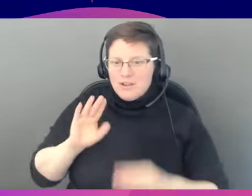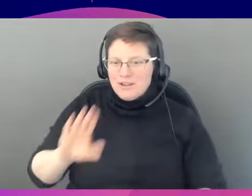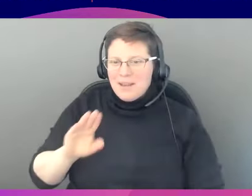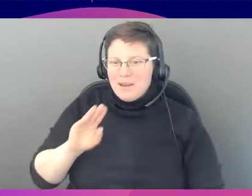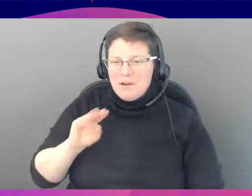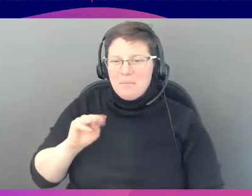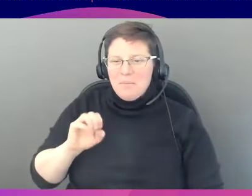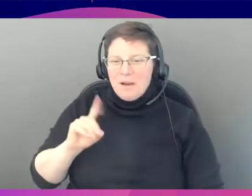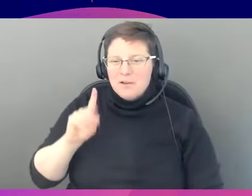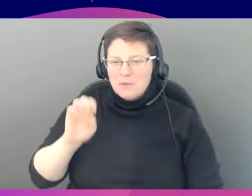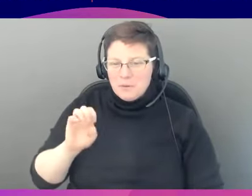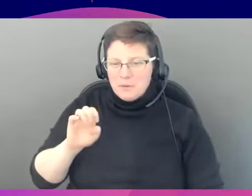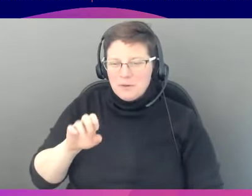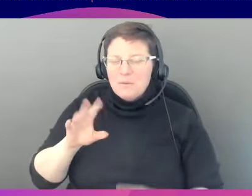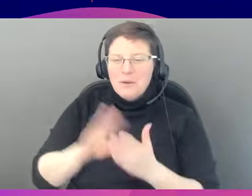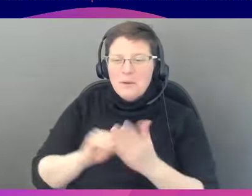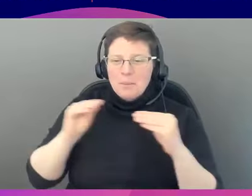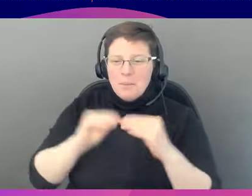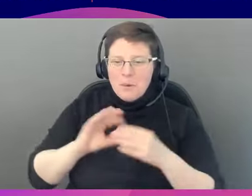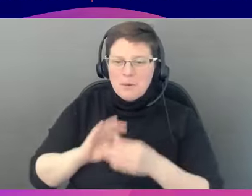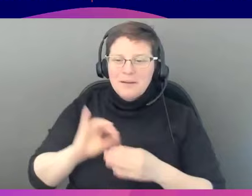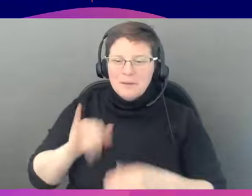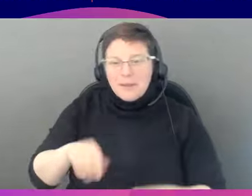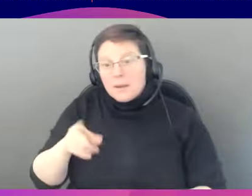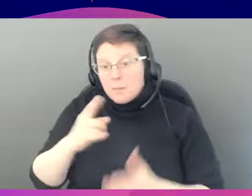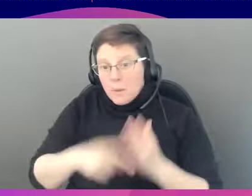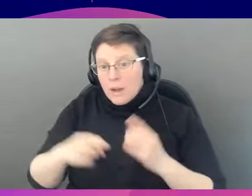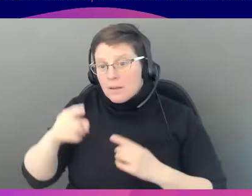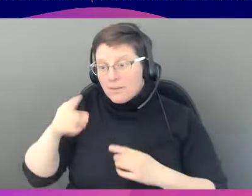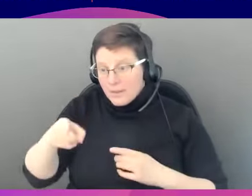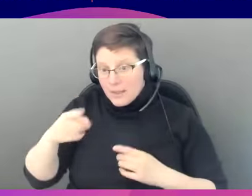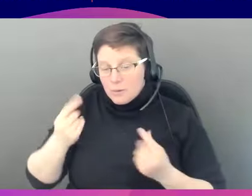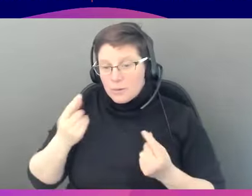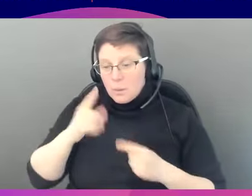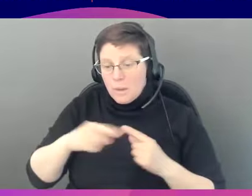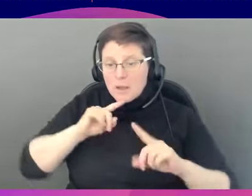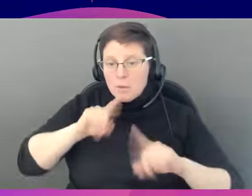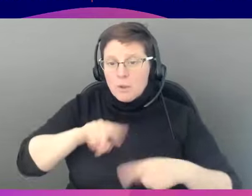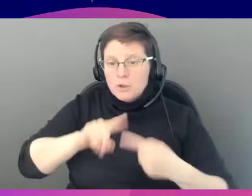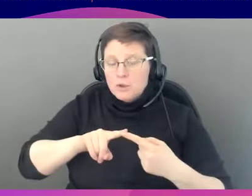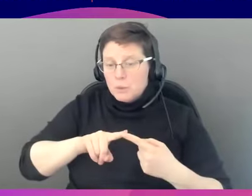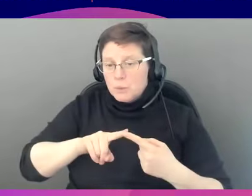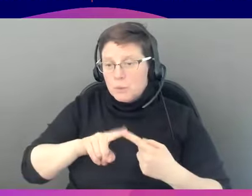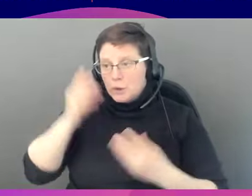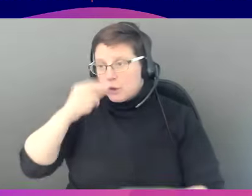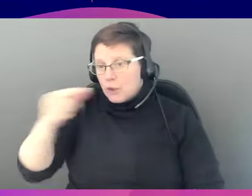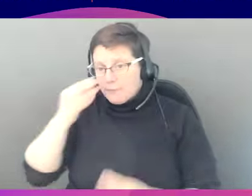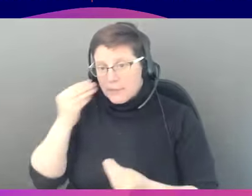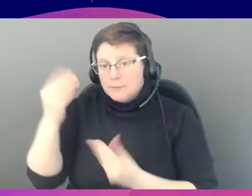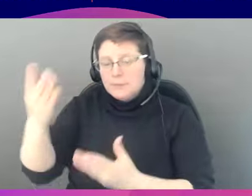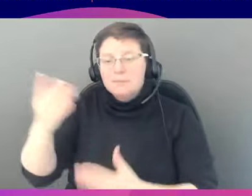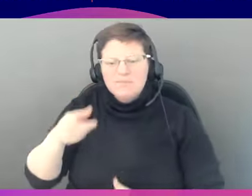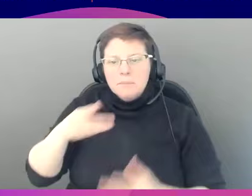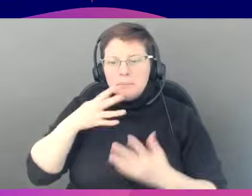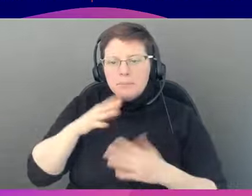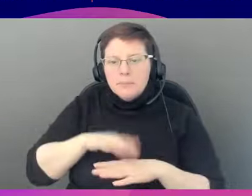learn more about it. But what they're doing is when they report to government, because they are a pet-friendly shelter, they actually report